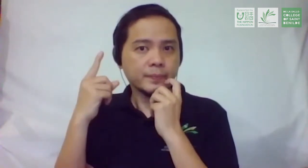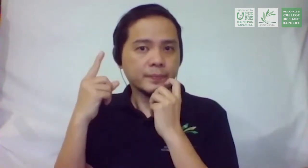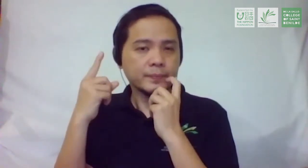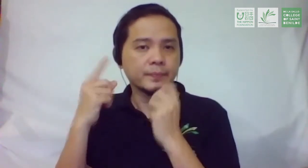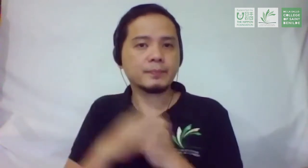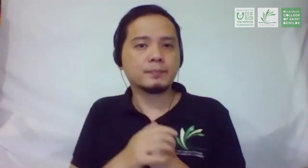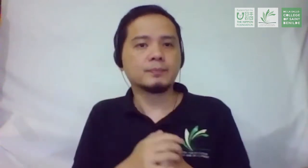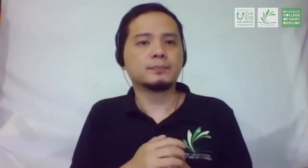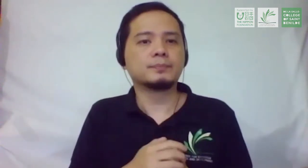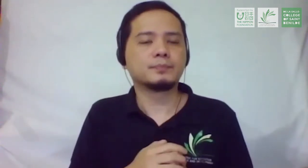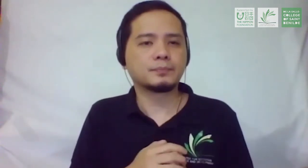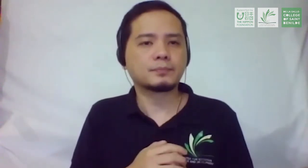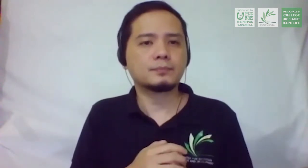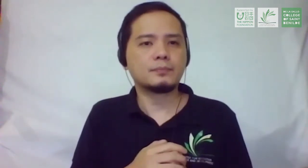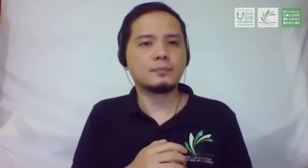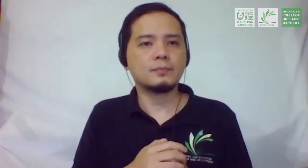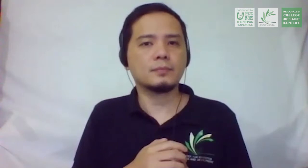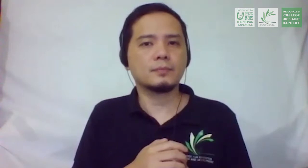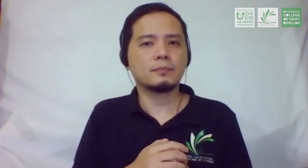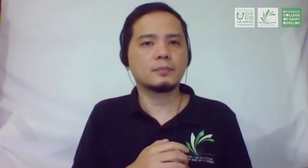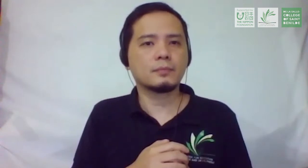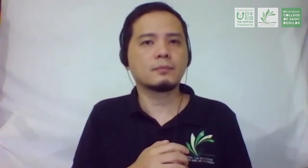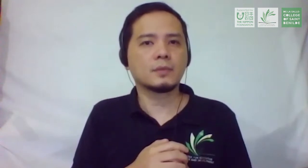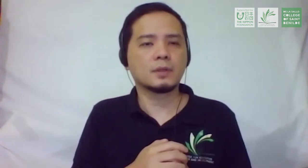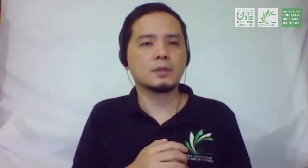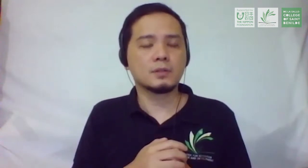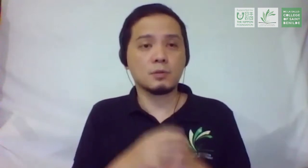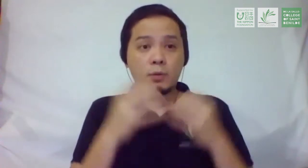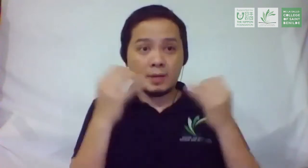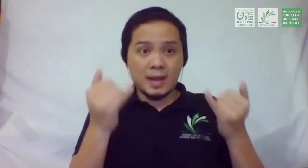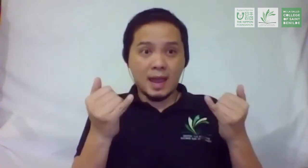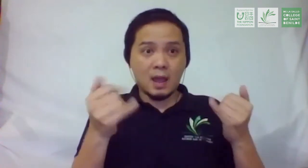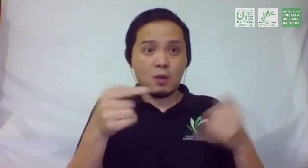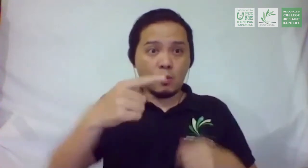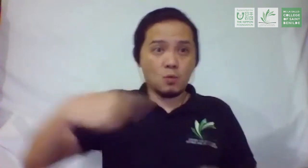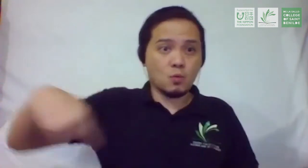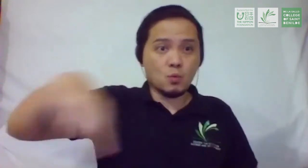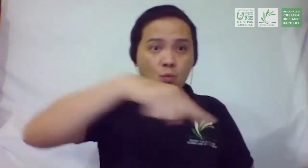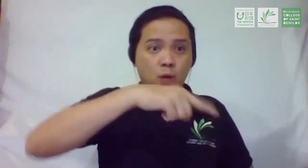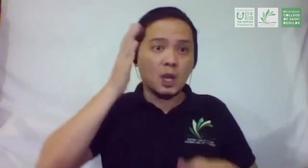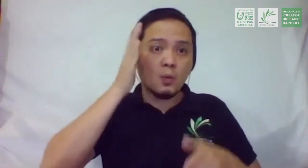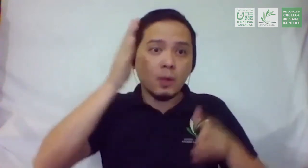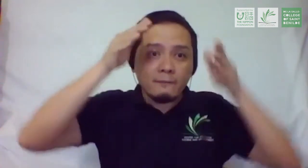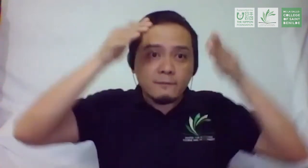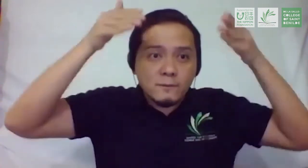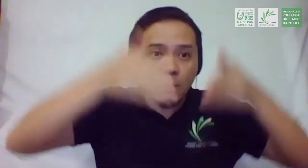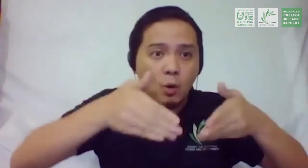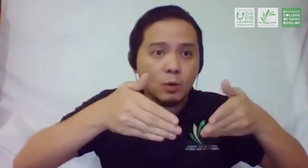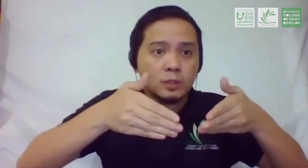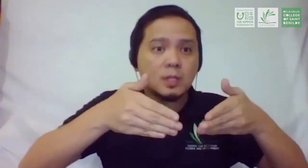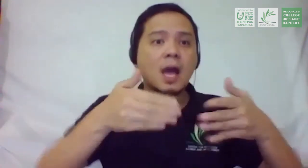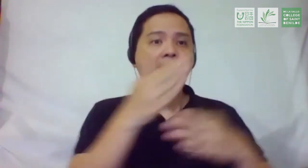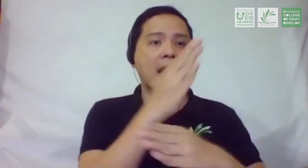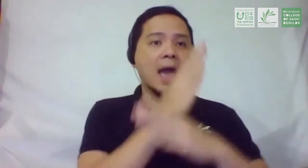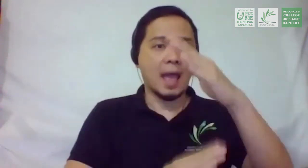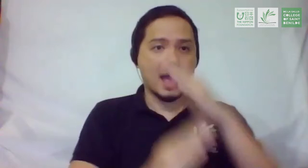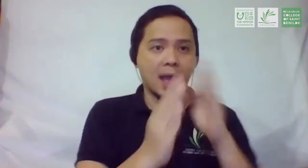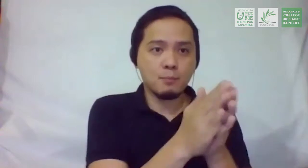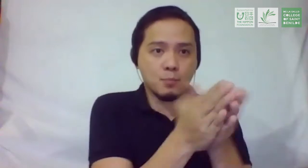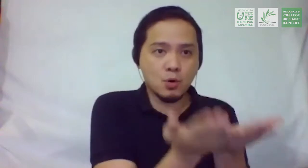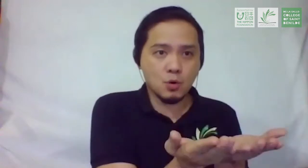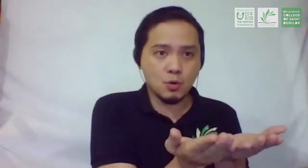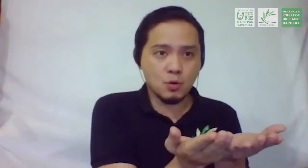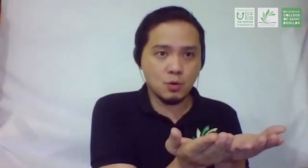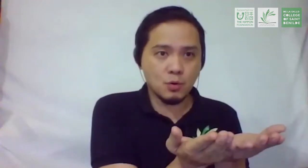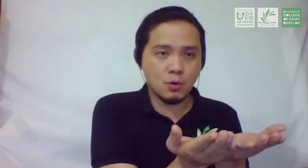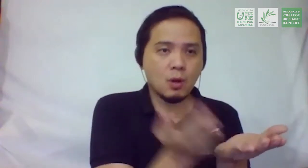Okay, so what we're focusing on is a handbook. Why are we focusing on a handbook? Because we are